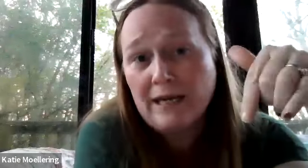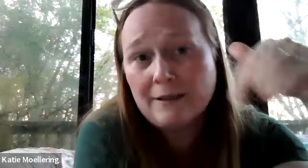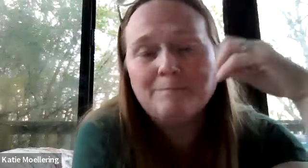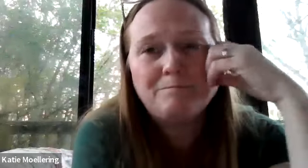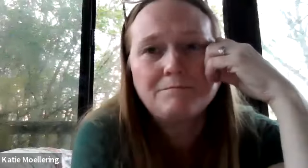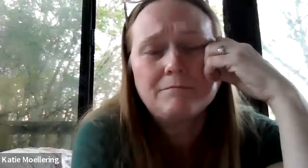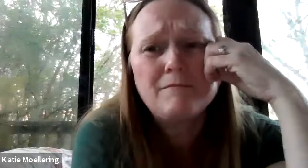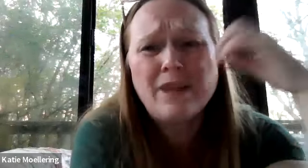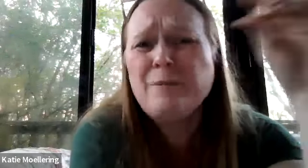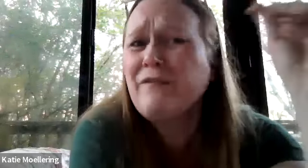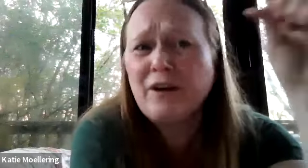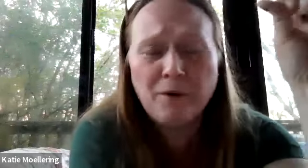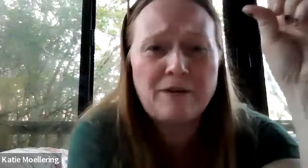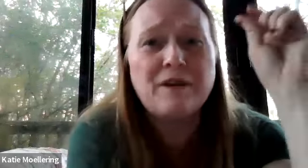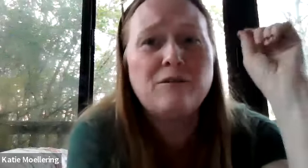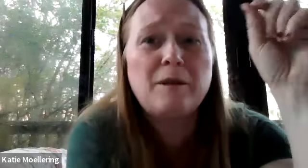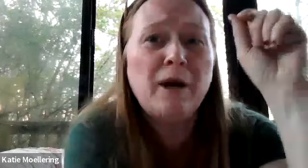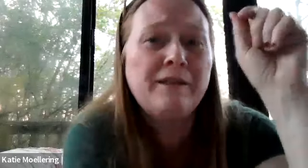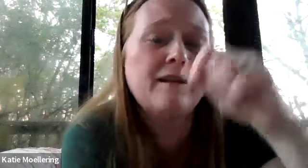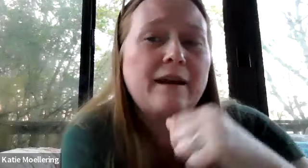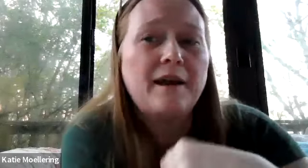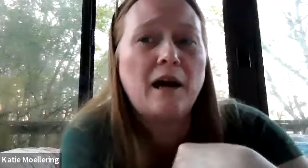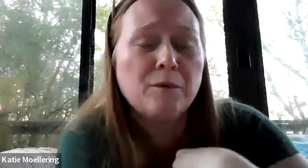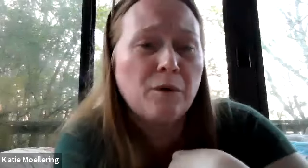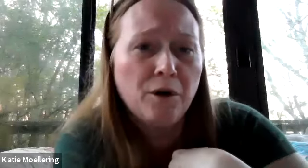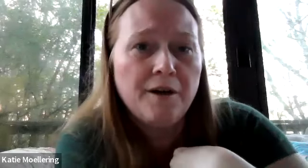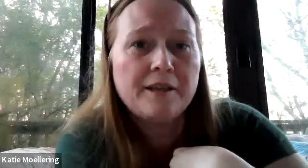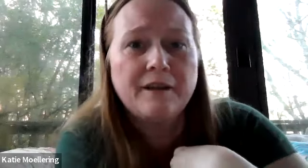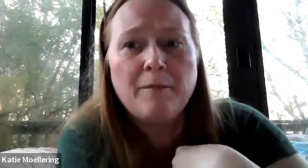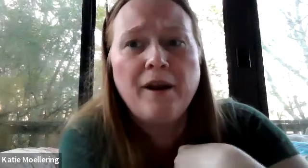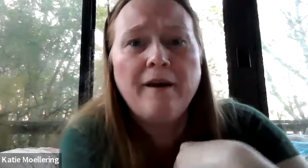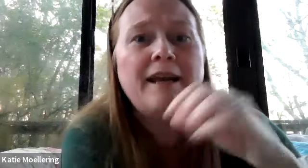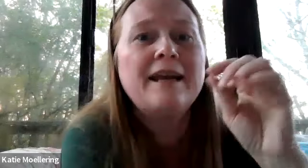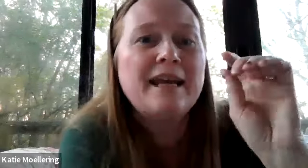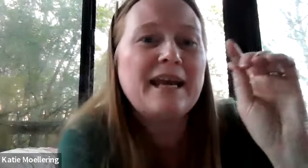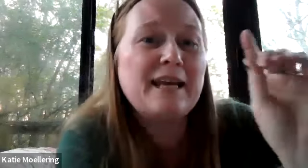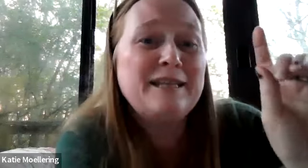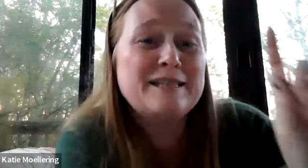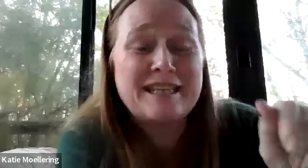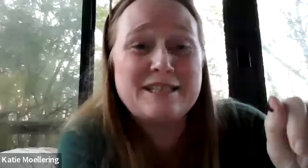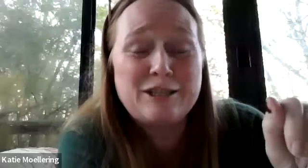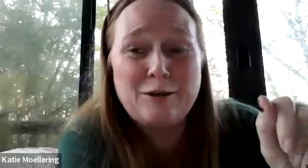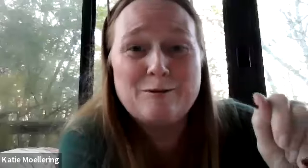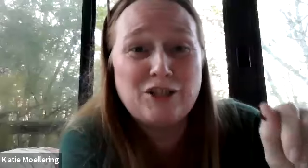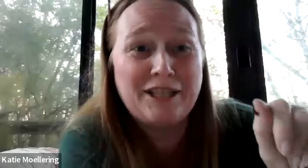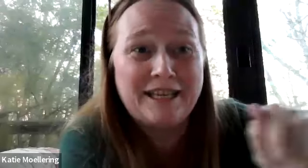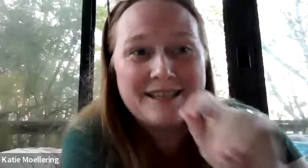week and be very brief, and it'll be one that I'll record at the library and then send to Gillian and